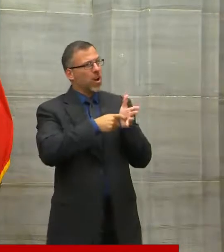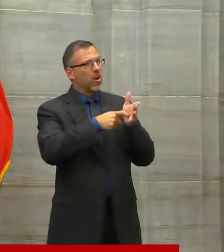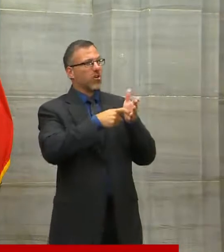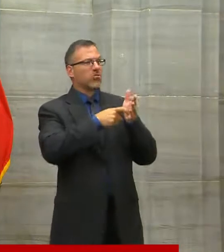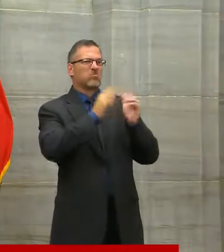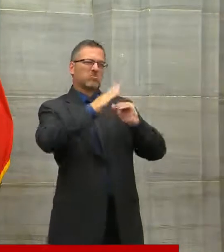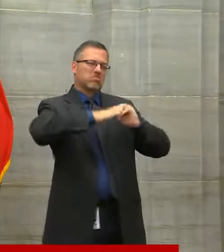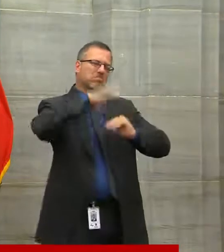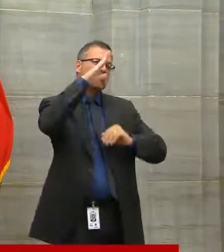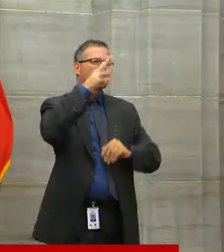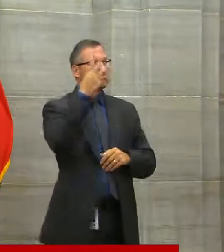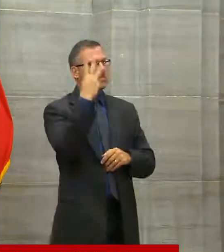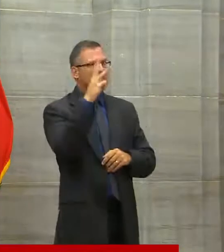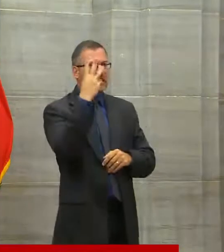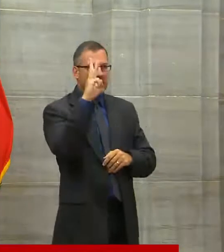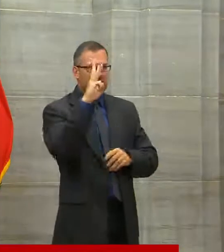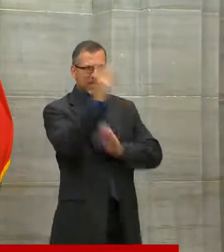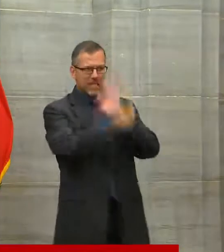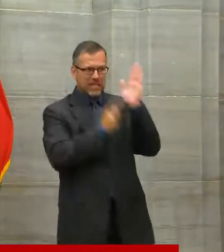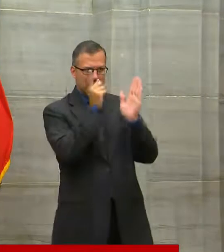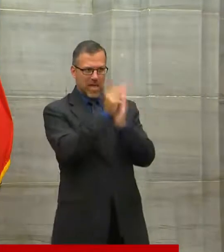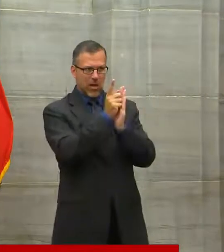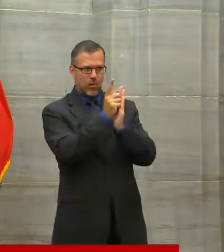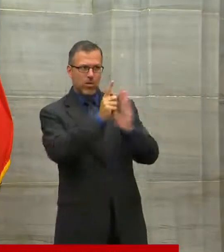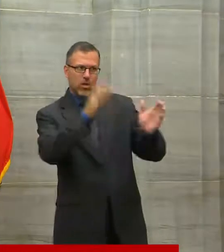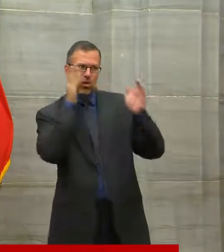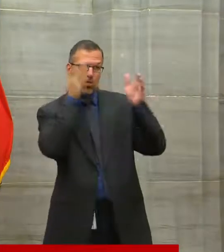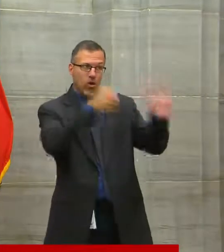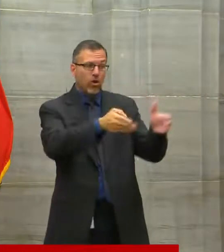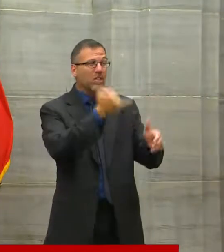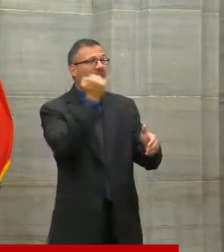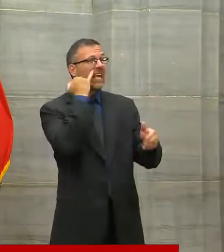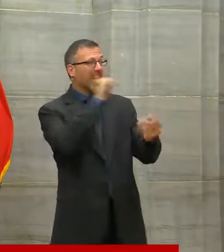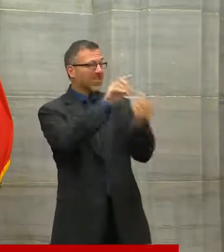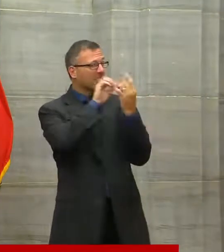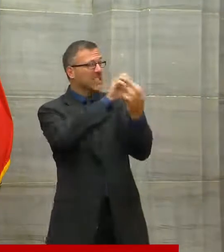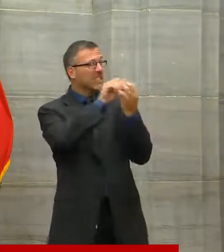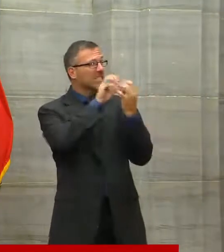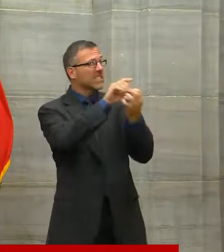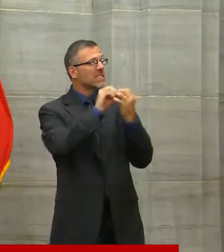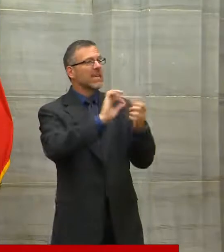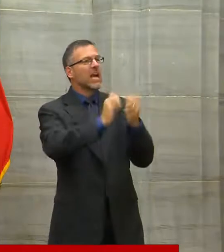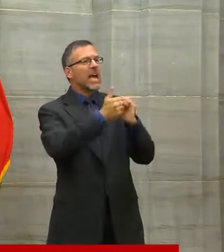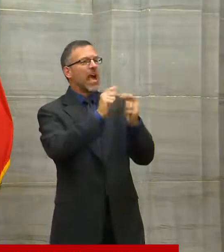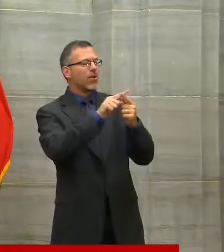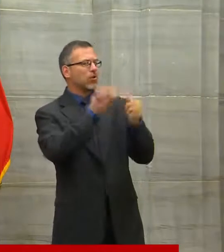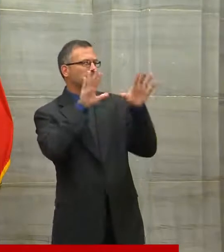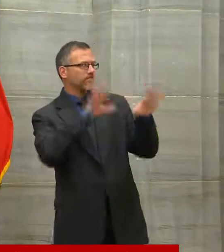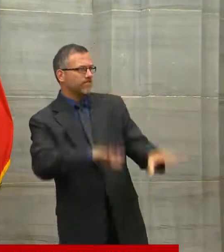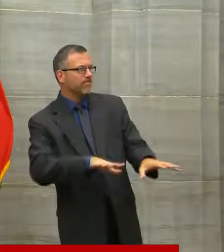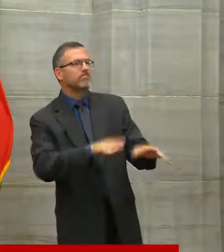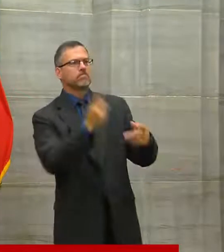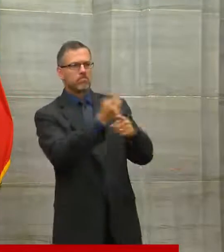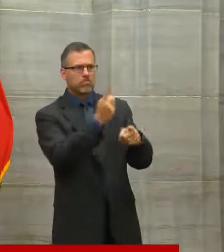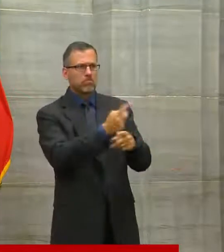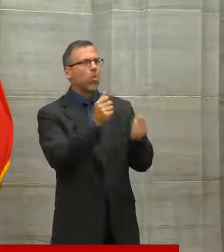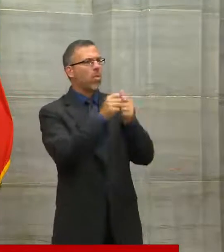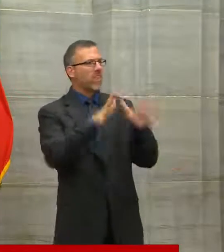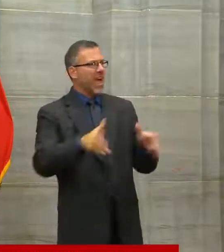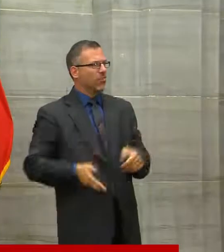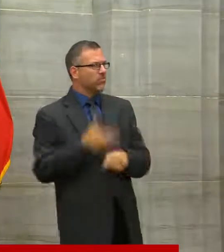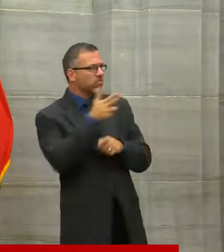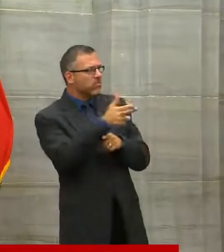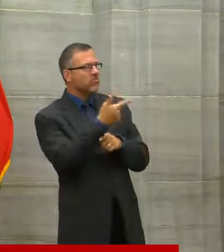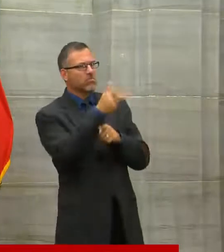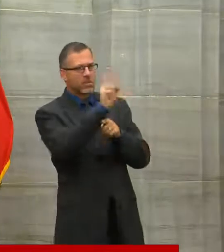of instructional time dedicated to de-escalation techniques, intervention and appropriate interactions with